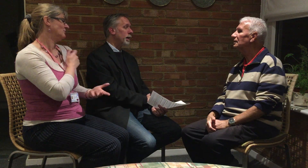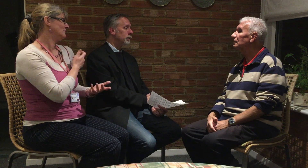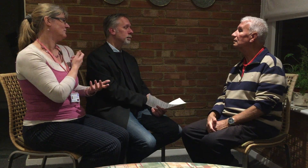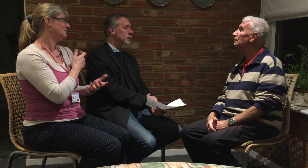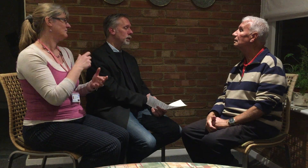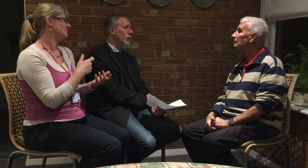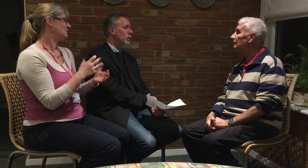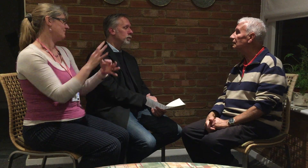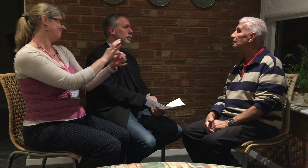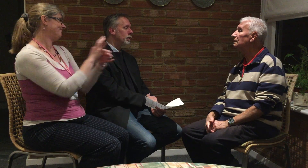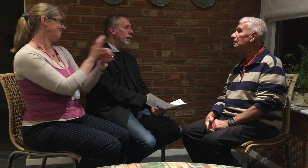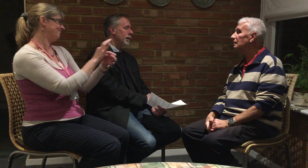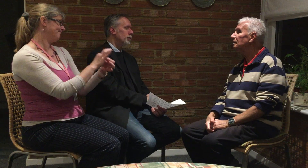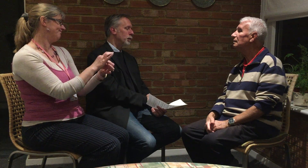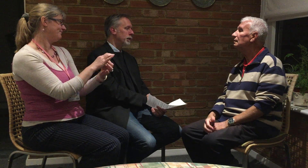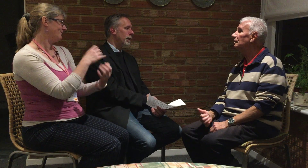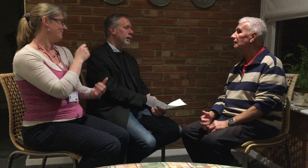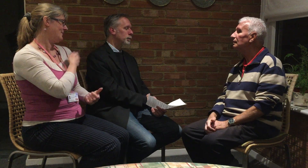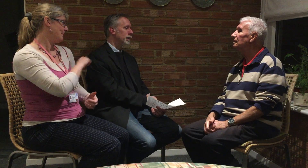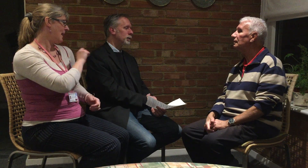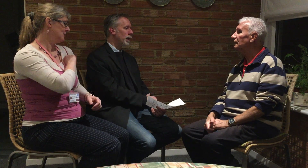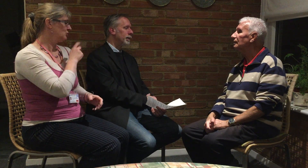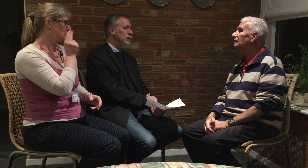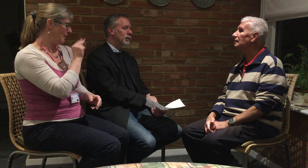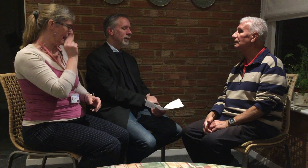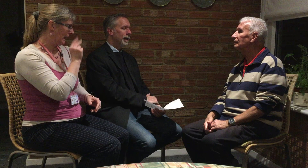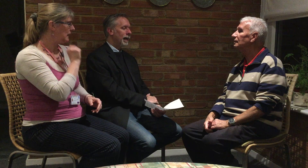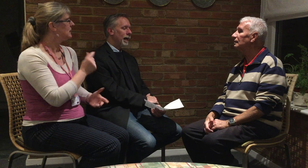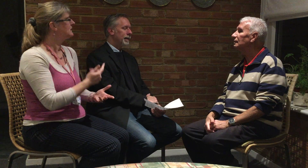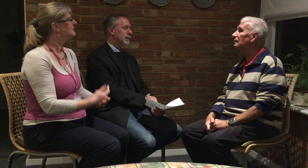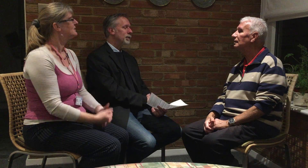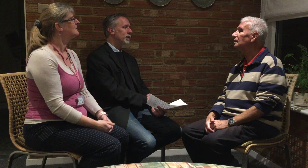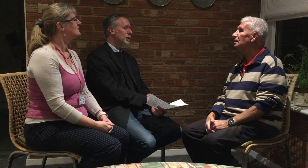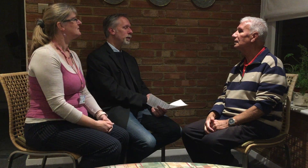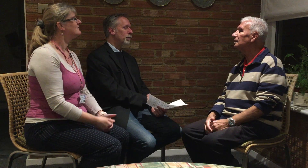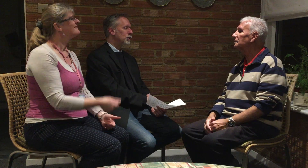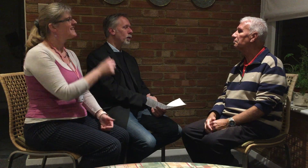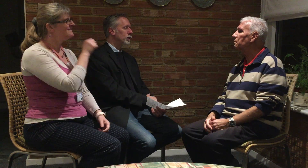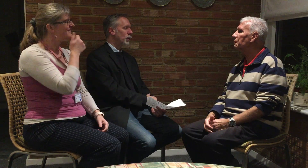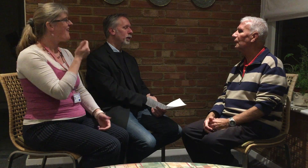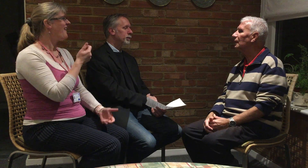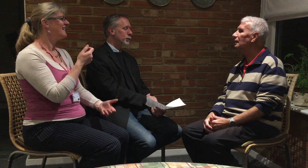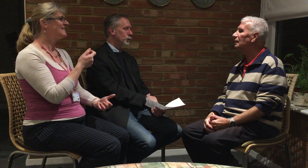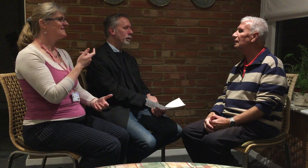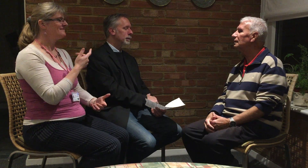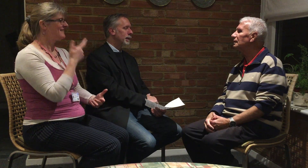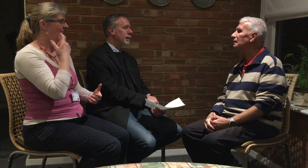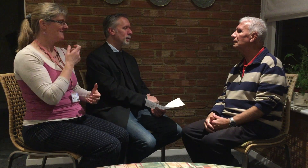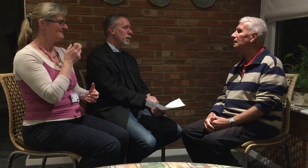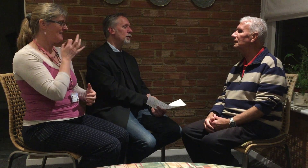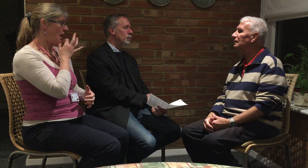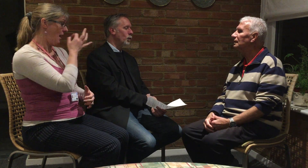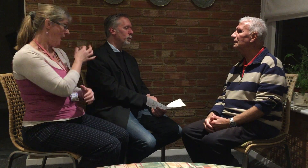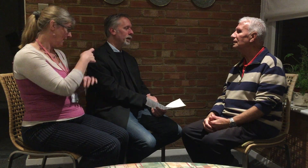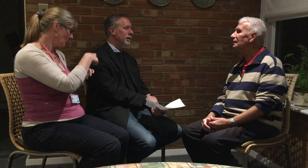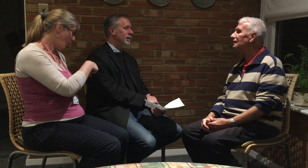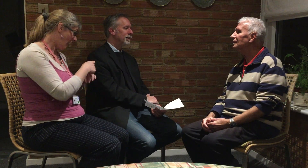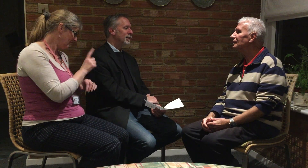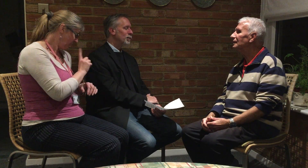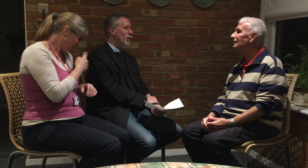Spain. So everybody there speaks Spanish. And it's nice to be able to ask her to translate the menu for me